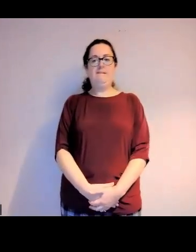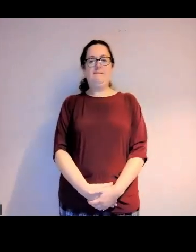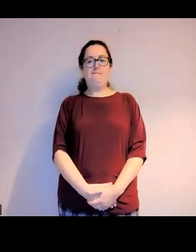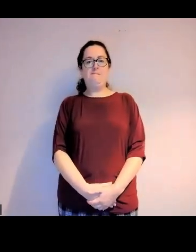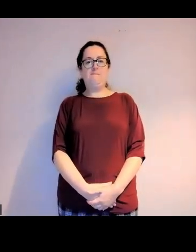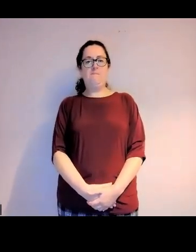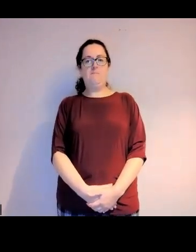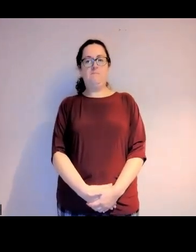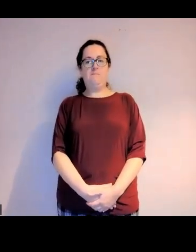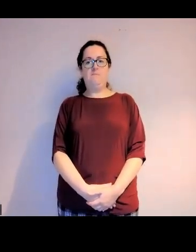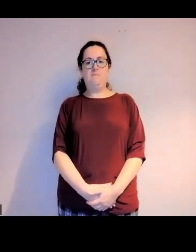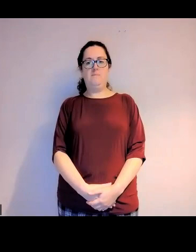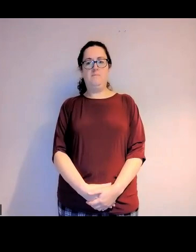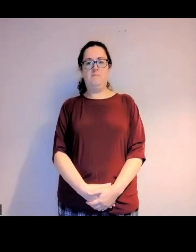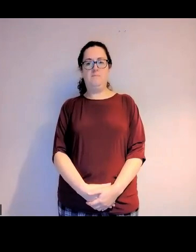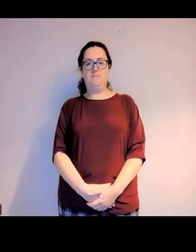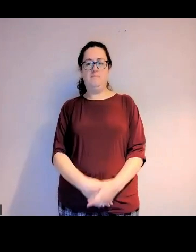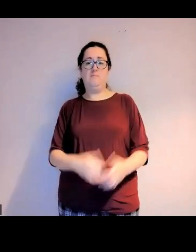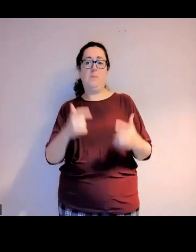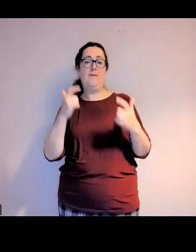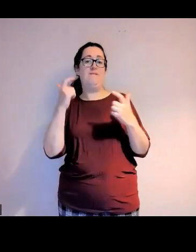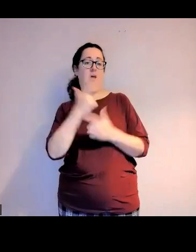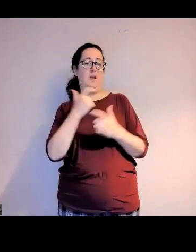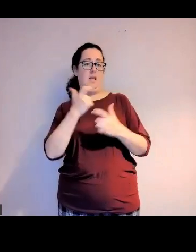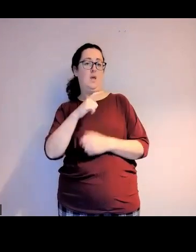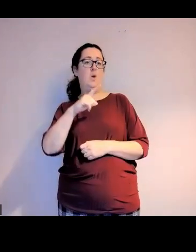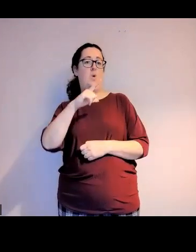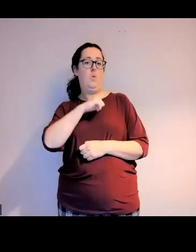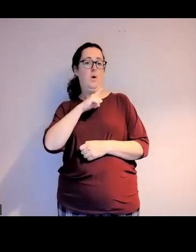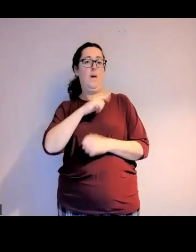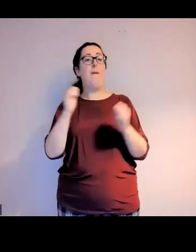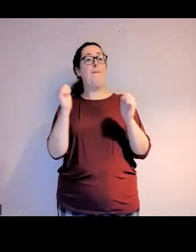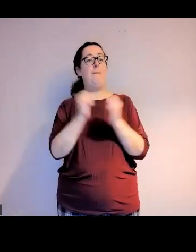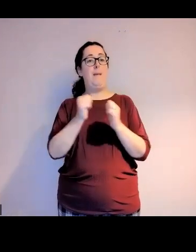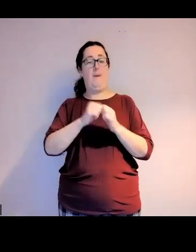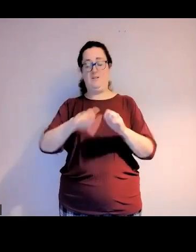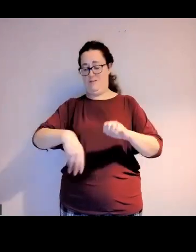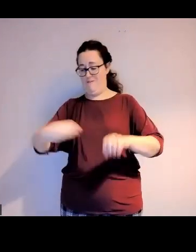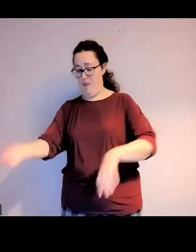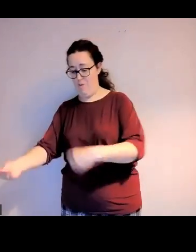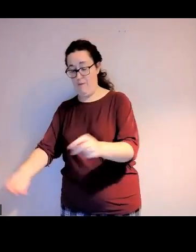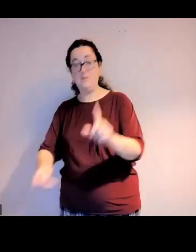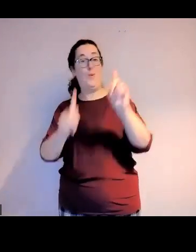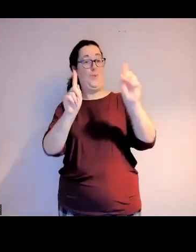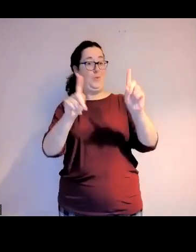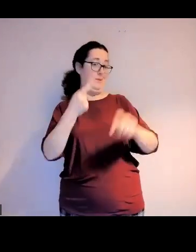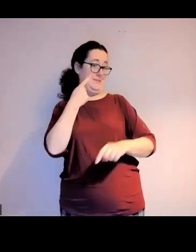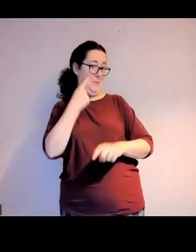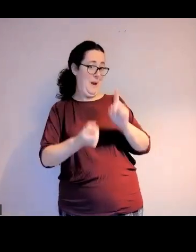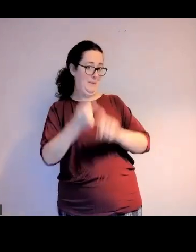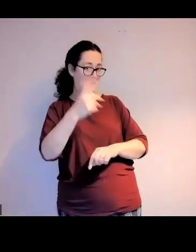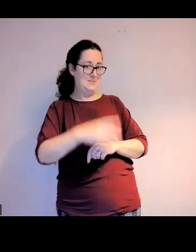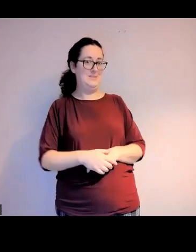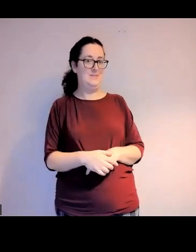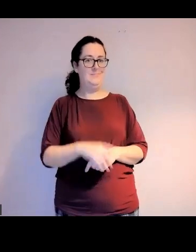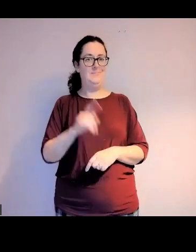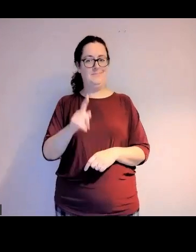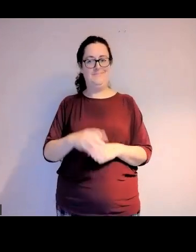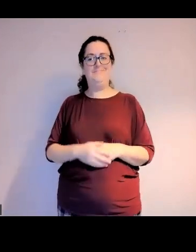So this is going to be quite funny, people, because my papers just fell on the floor. So here we go. It's